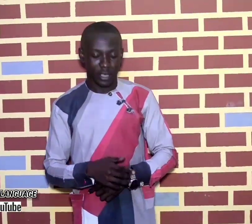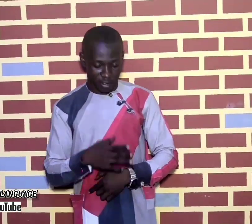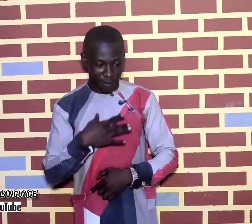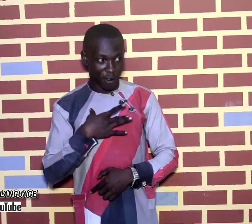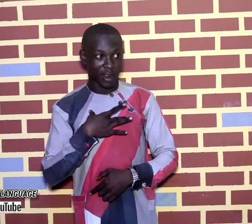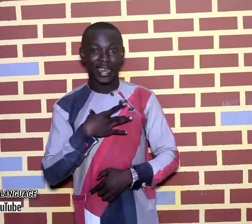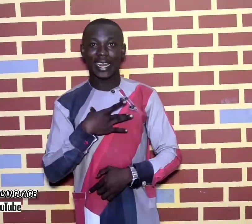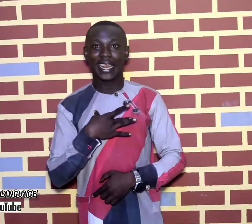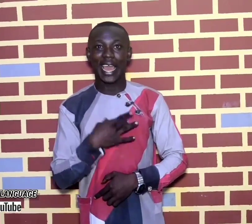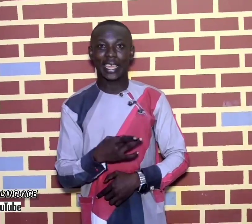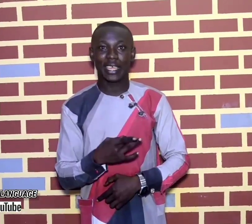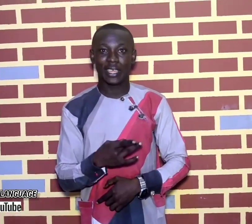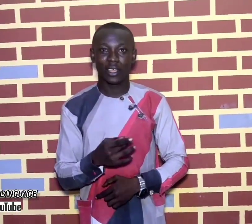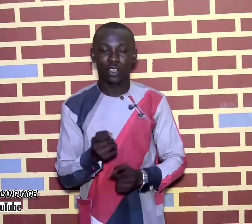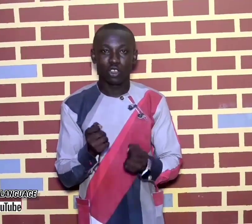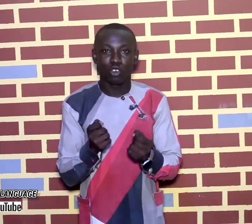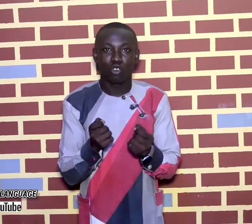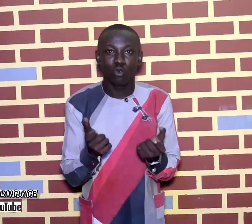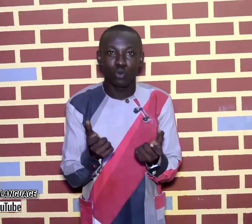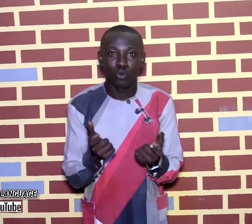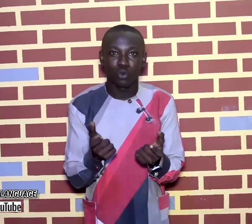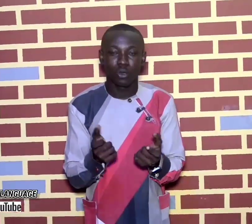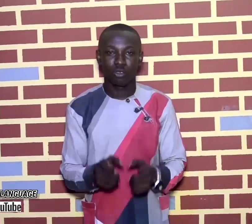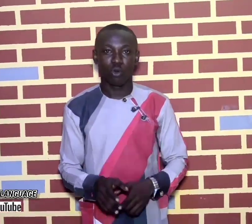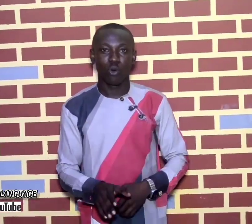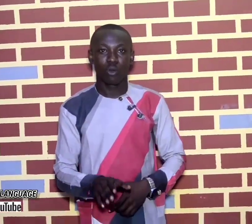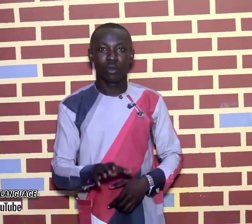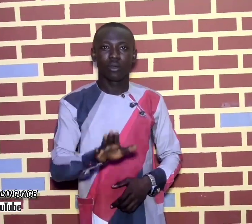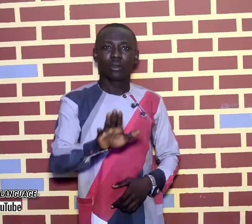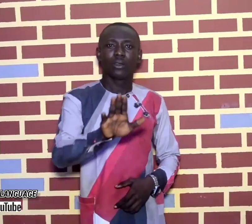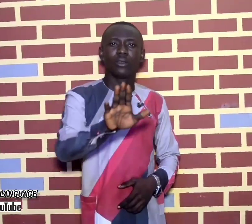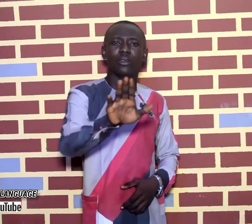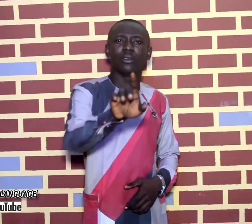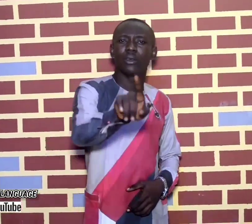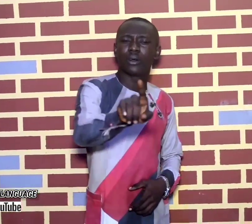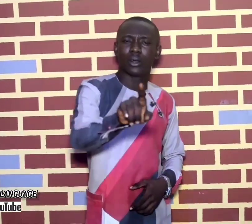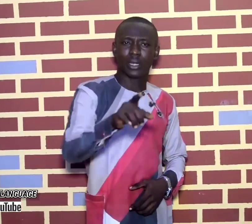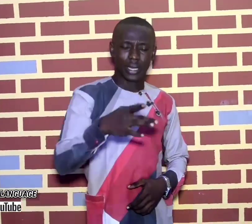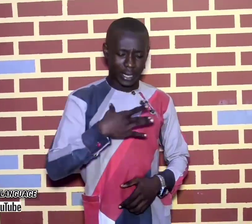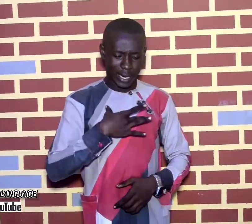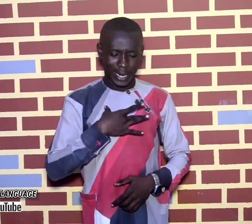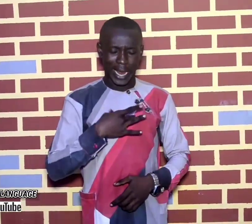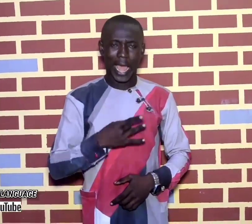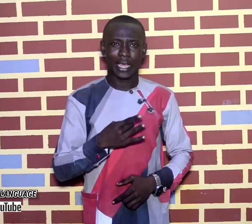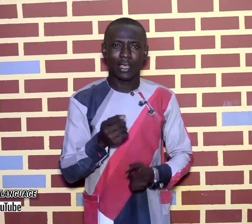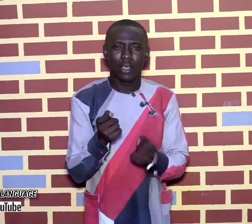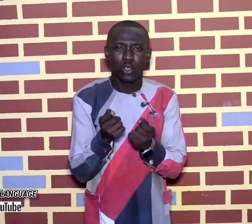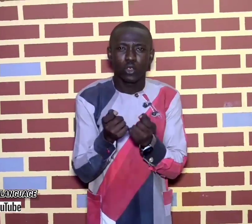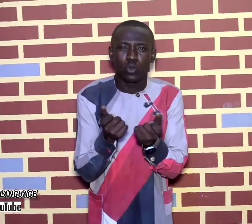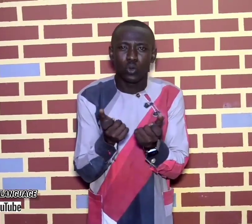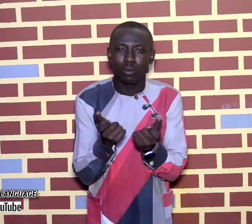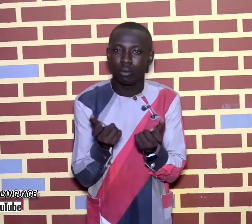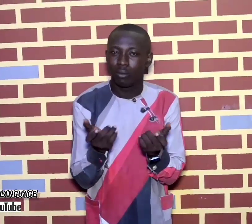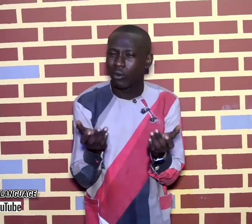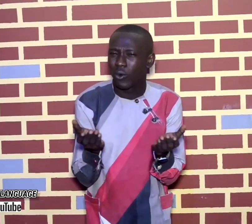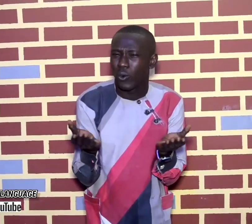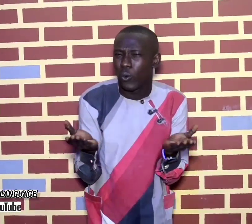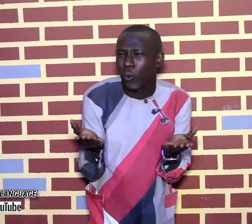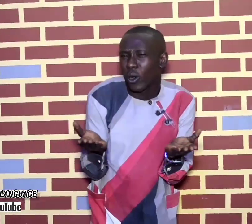This time for like, do. So, you like, do.